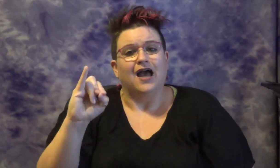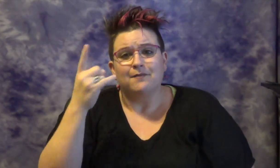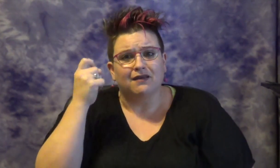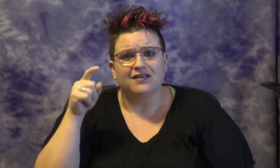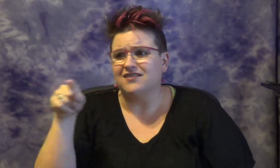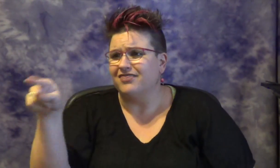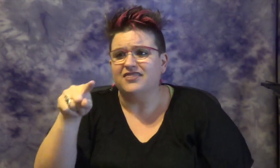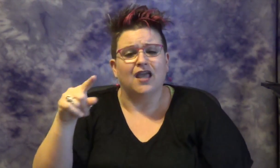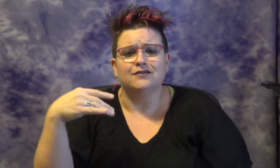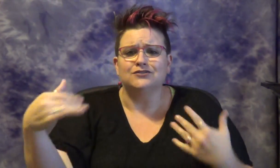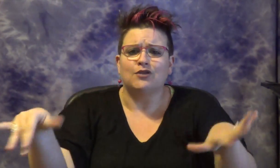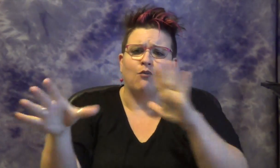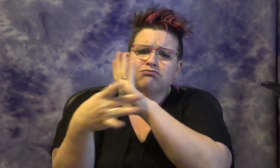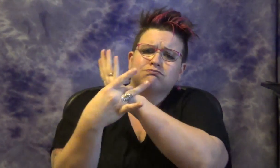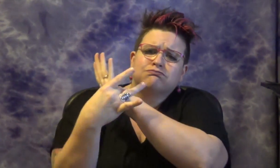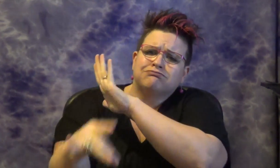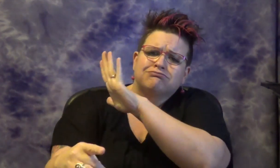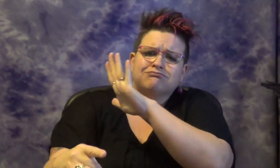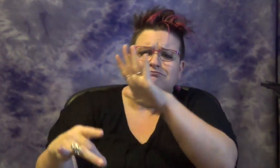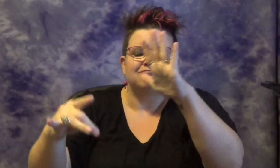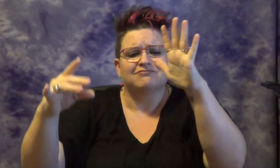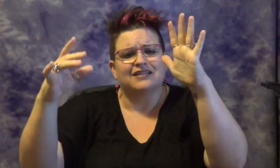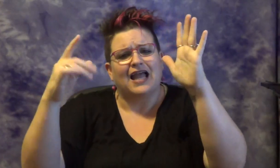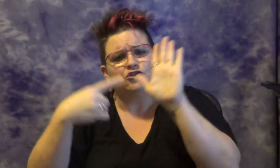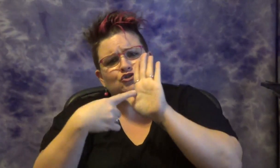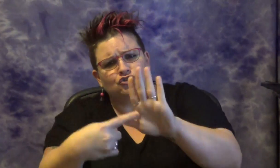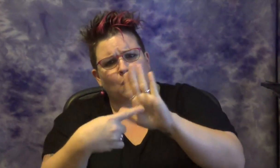so important that we use a CDI, that we're working with them, because